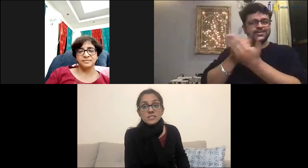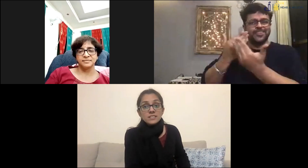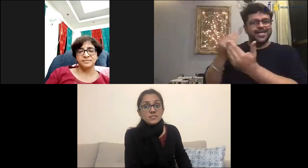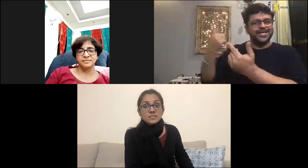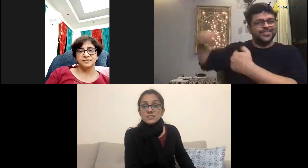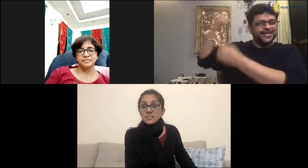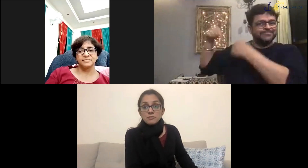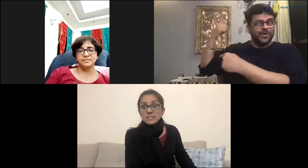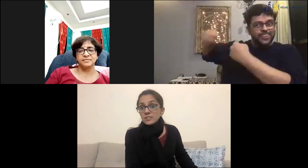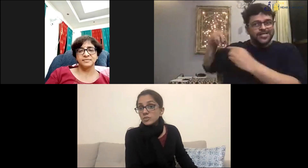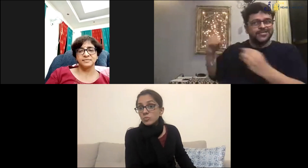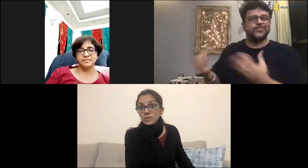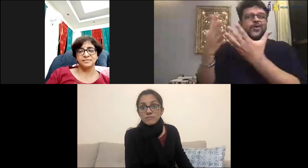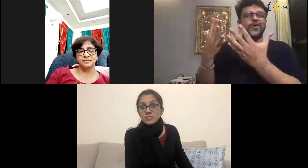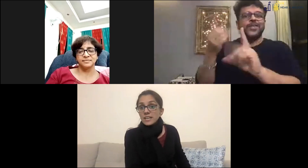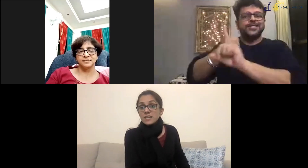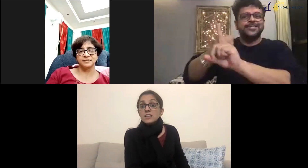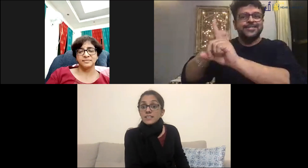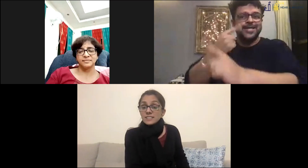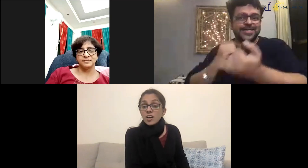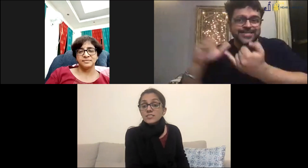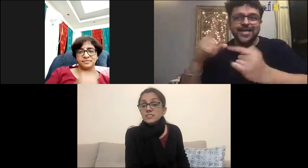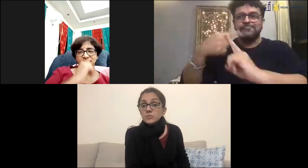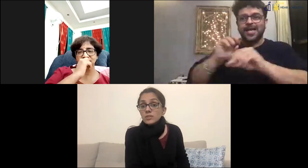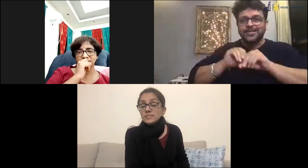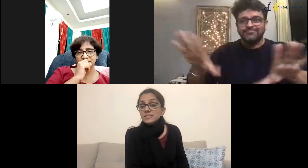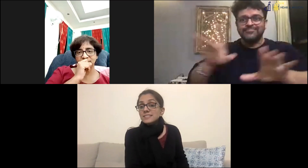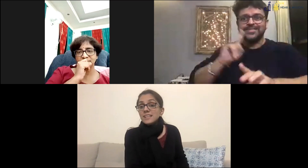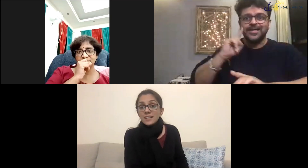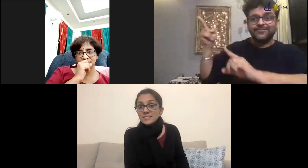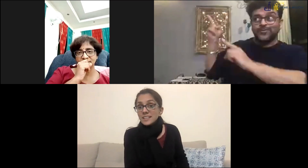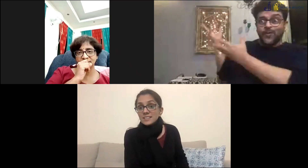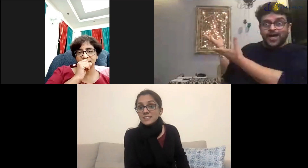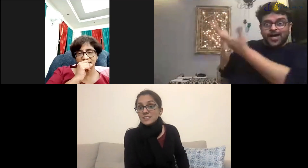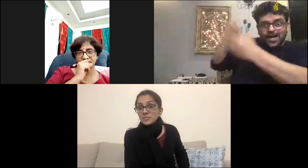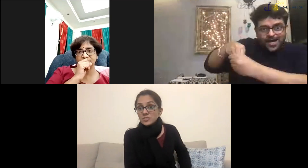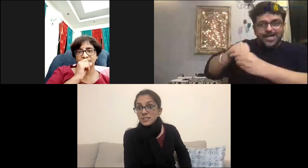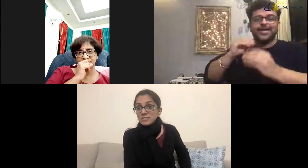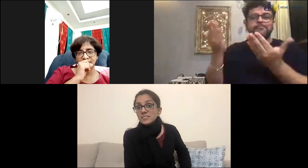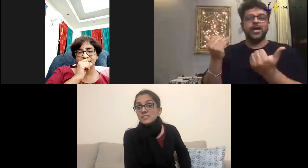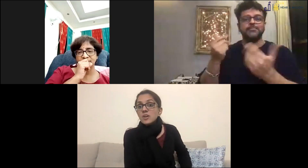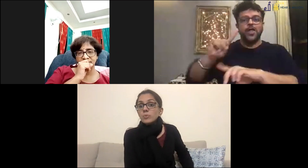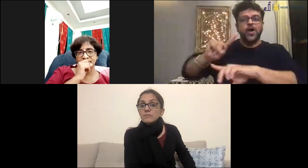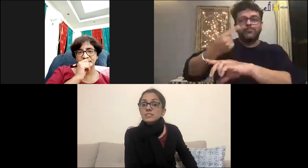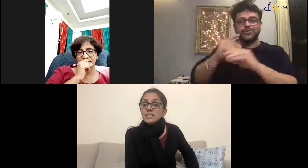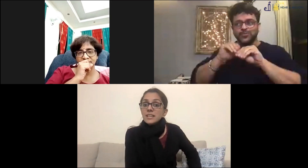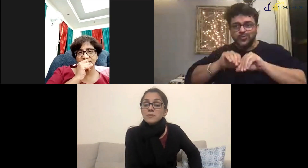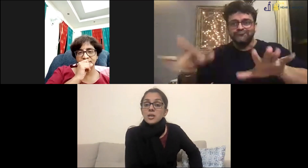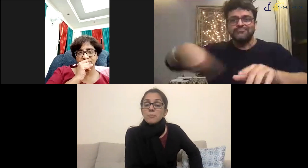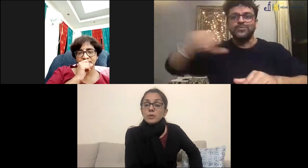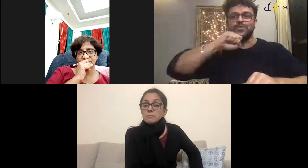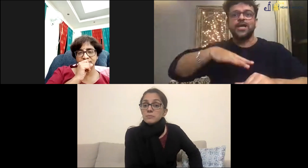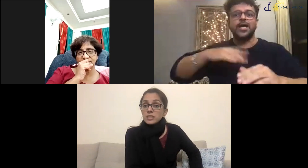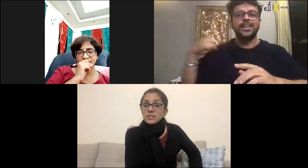older leaders definitely, whatever they started the advocacy, the ISL, the deaf leaders, whatever they